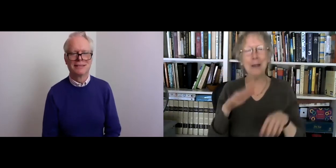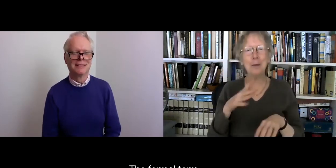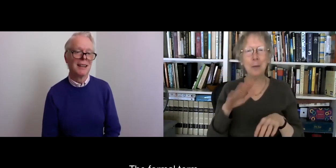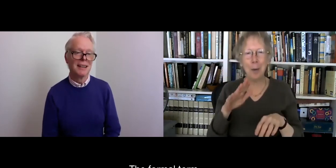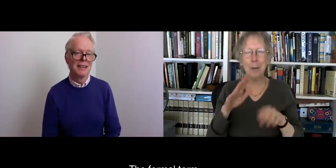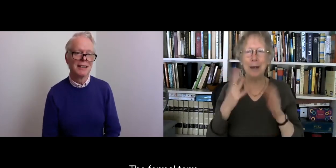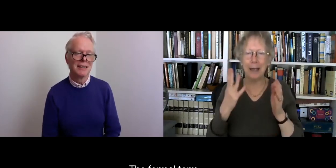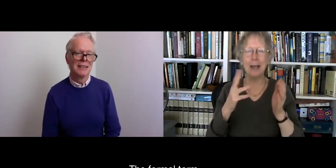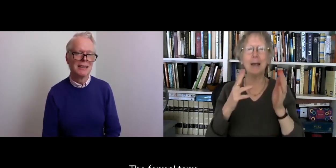So the formal term